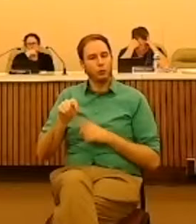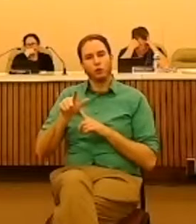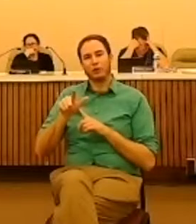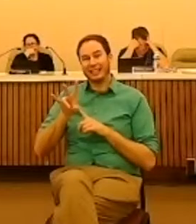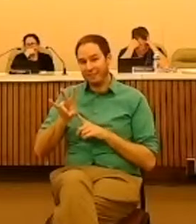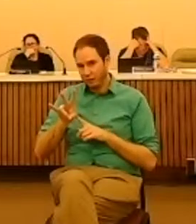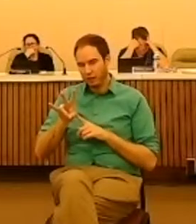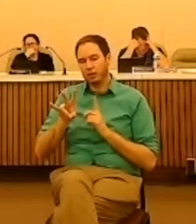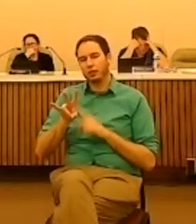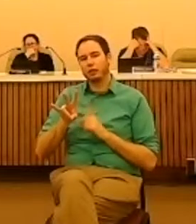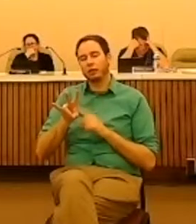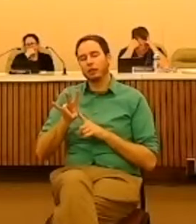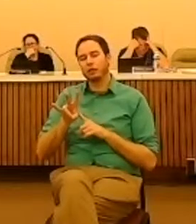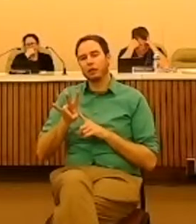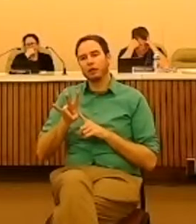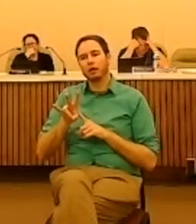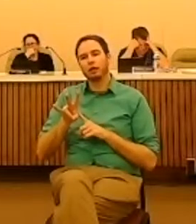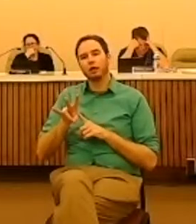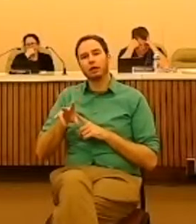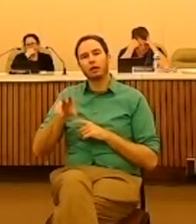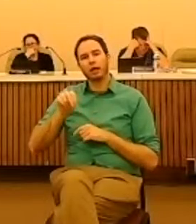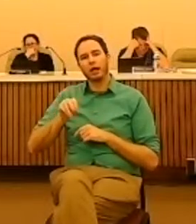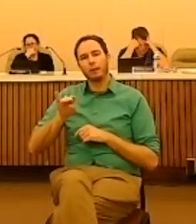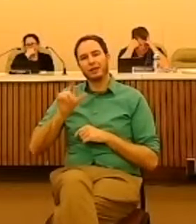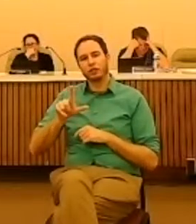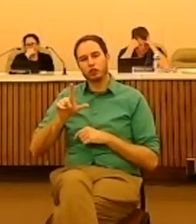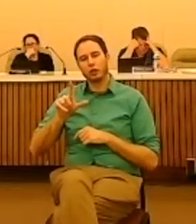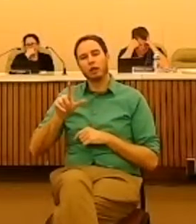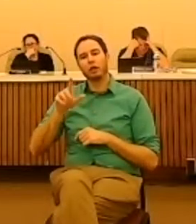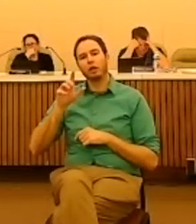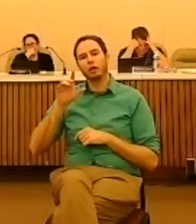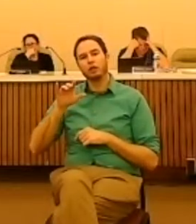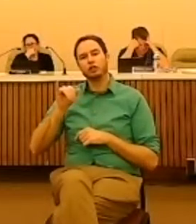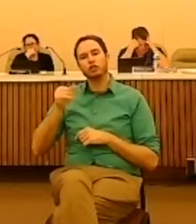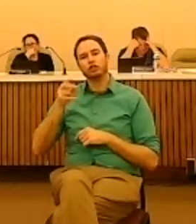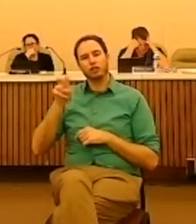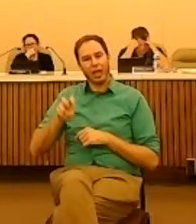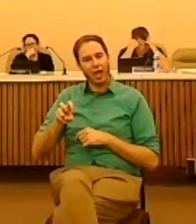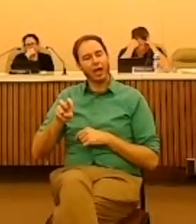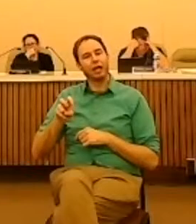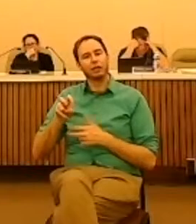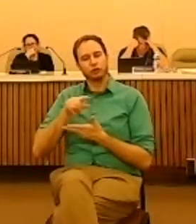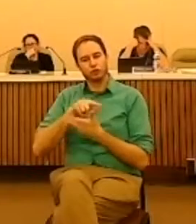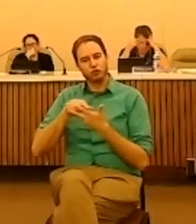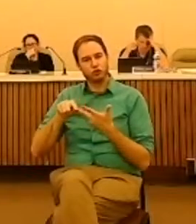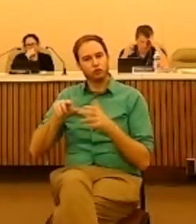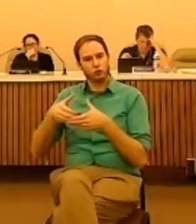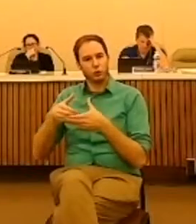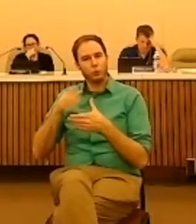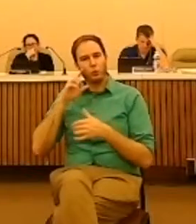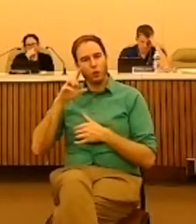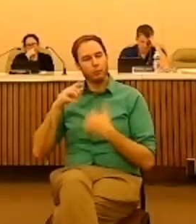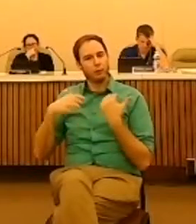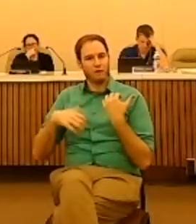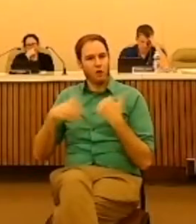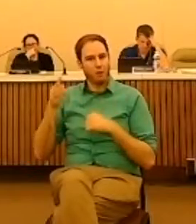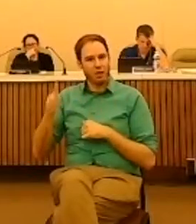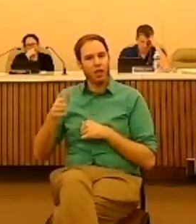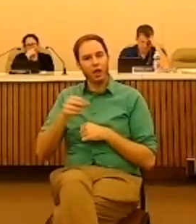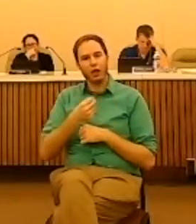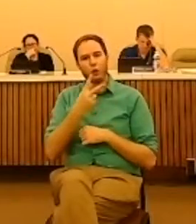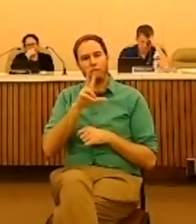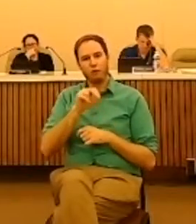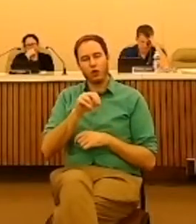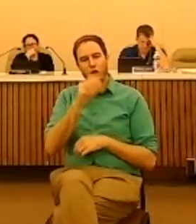27th. Ann Mitchell Jazz Trio will be performing there from